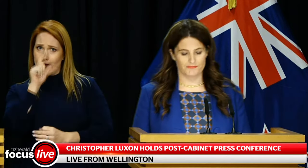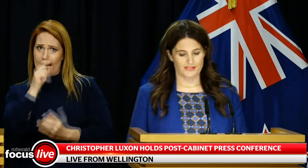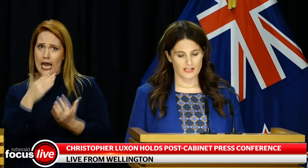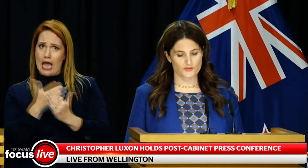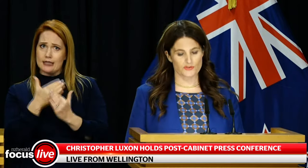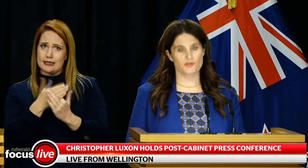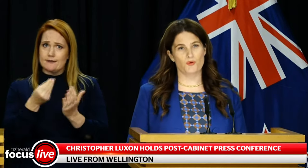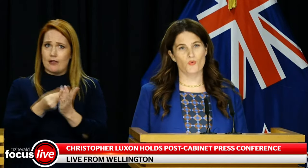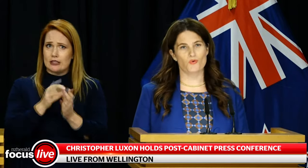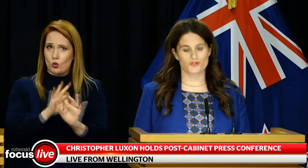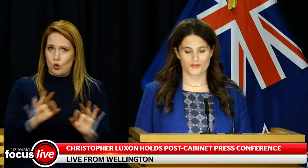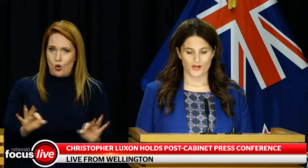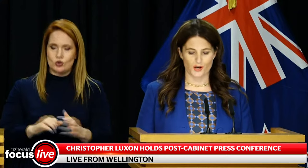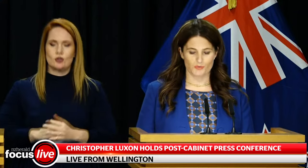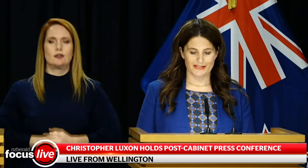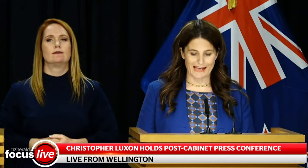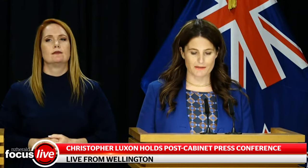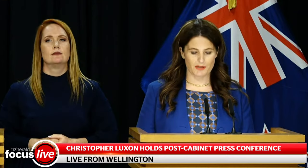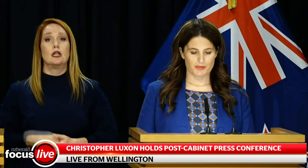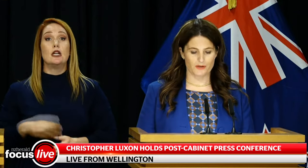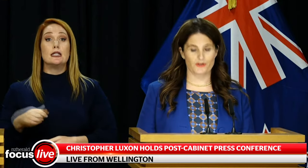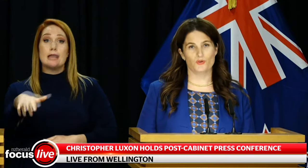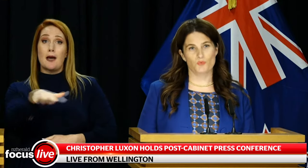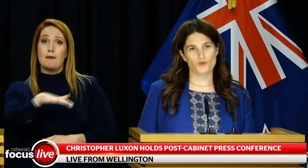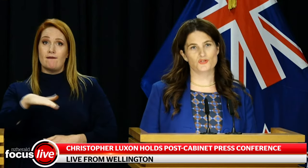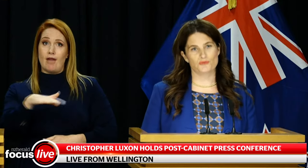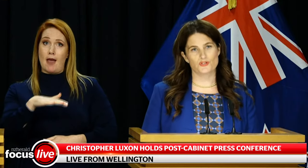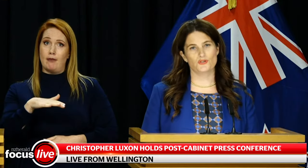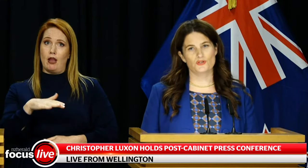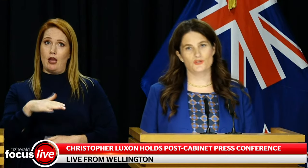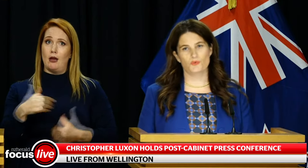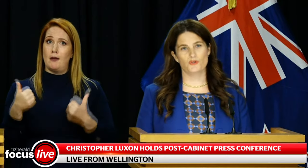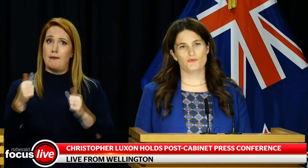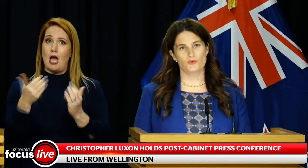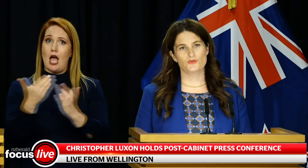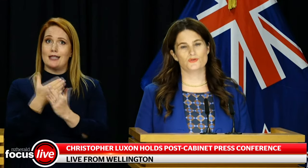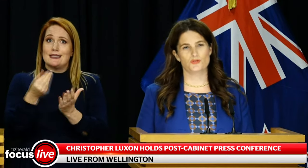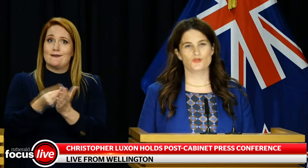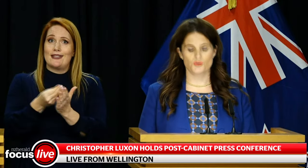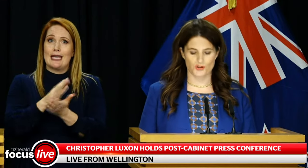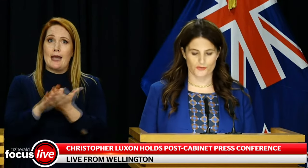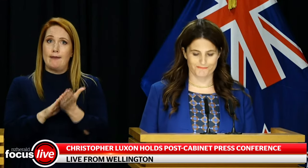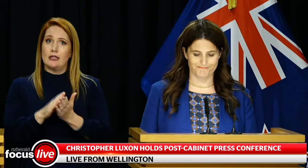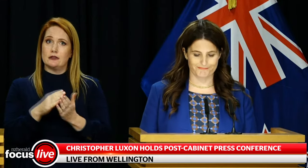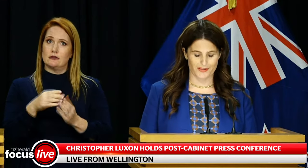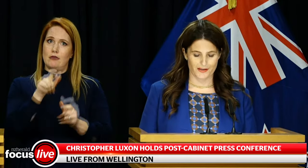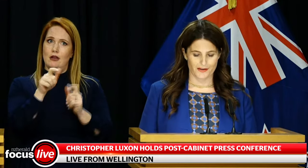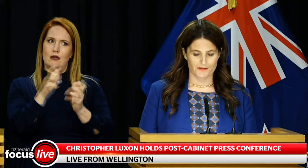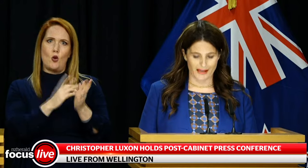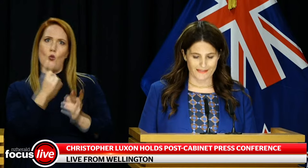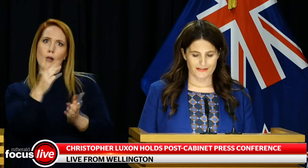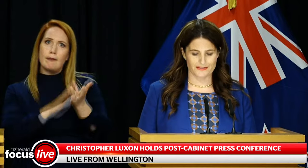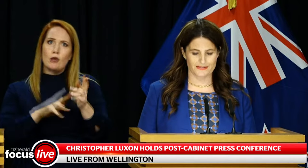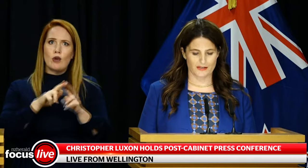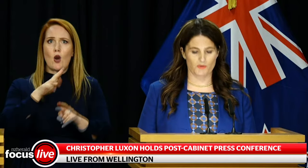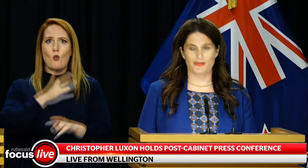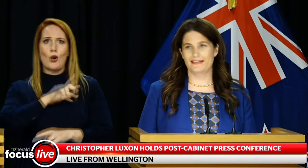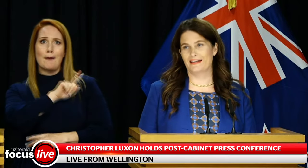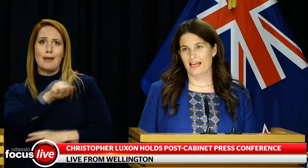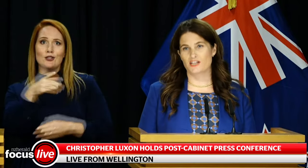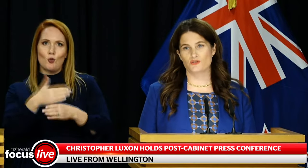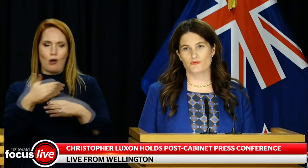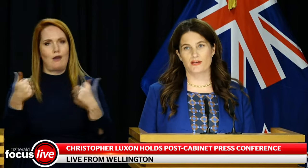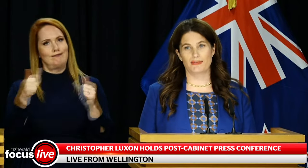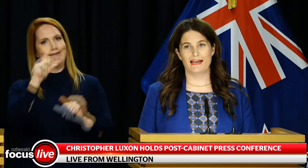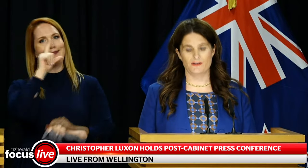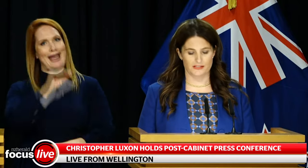families, the extra support will enable a parent who wants to return to the workforce to do so. For others, it will mean